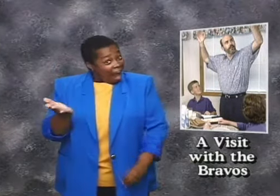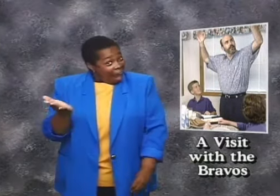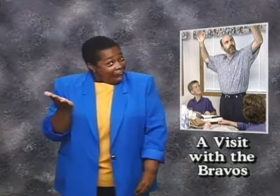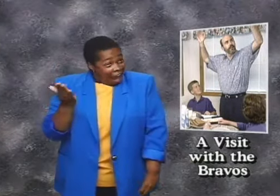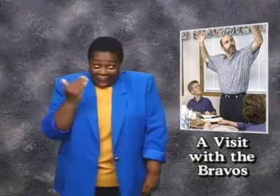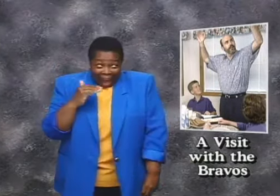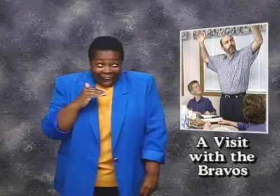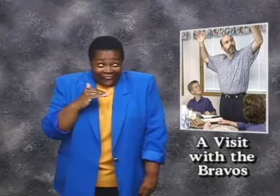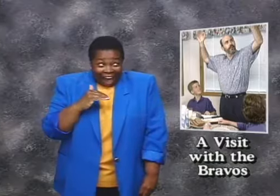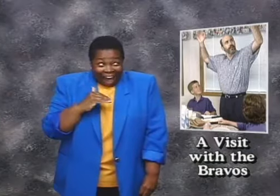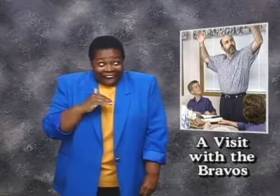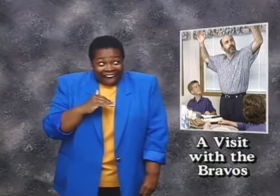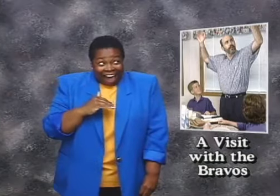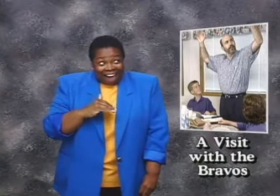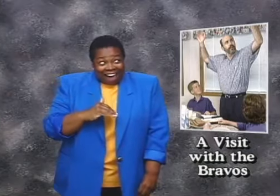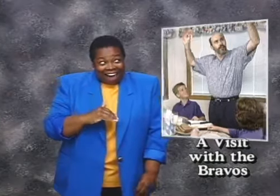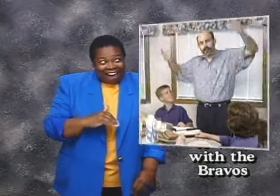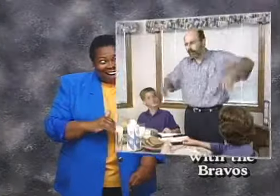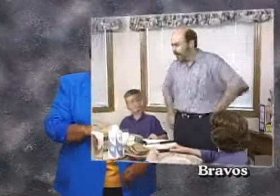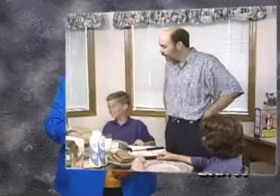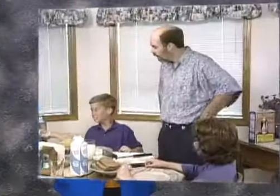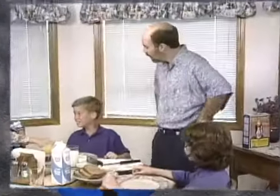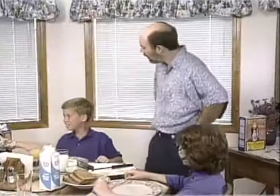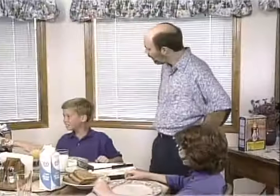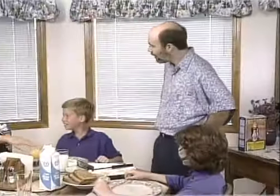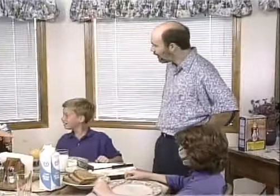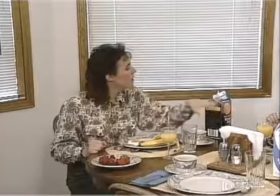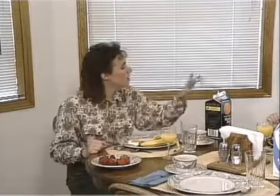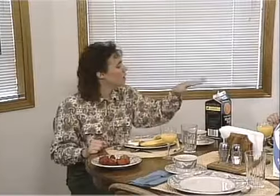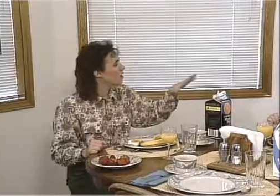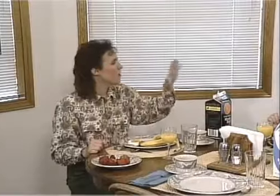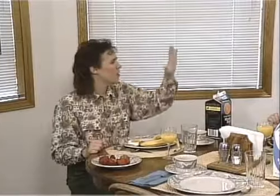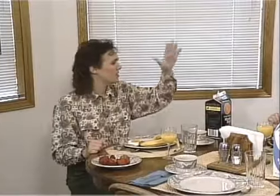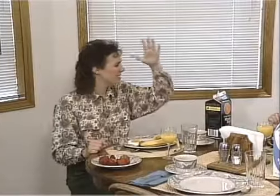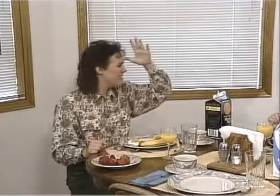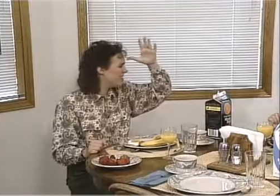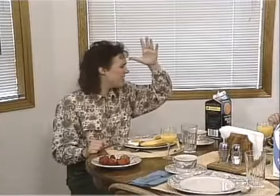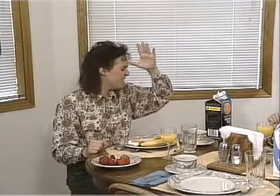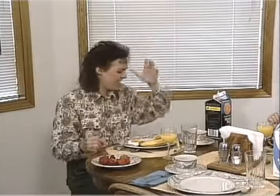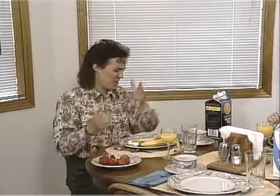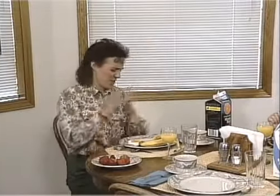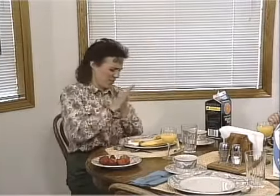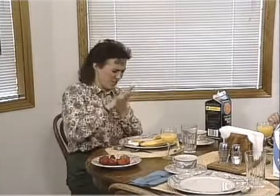Come on! Come on! I